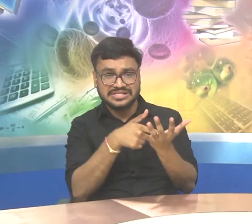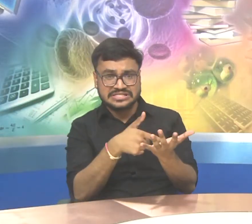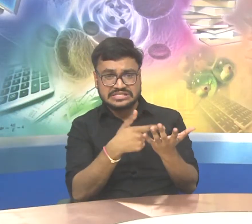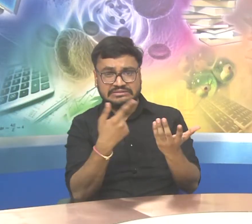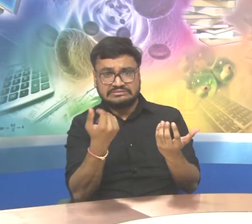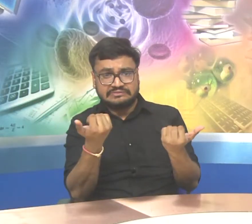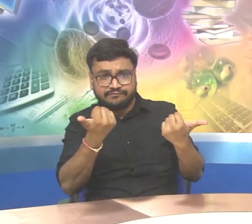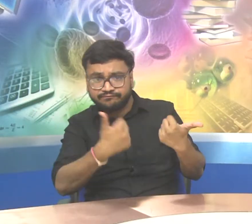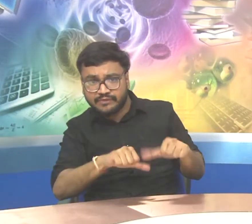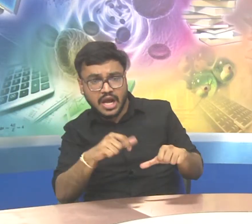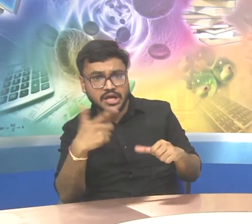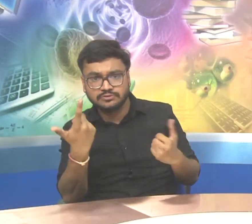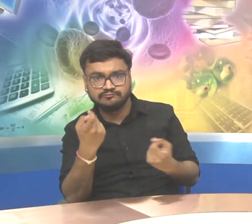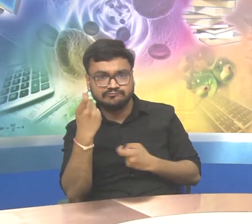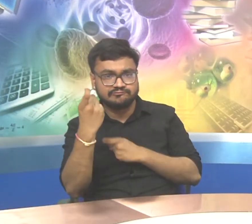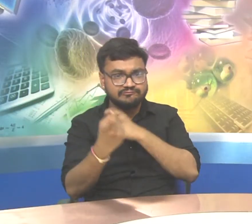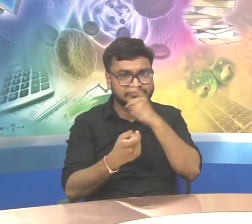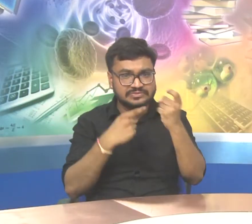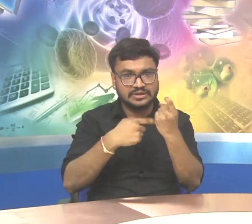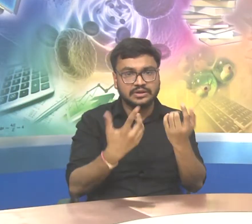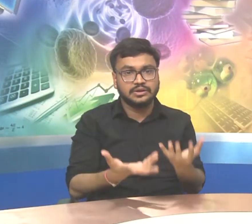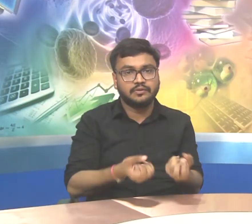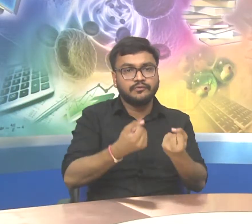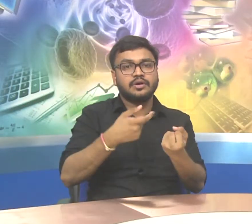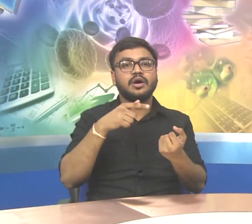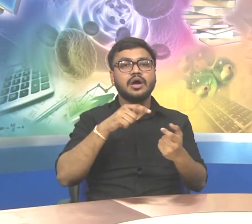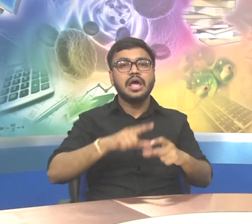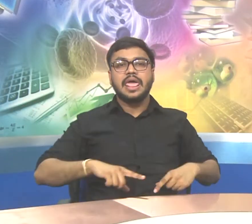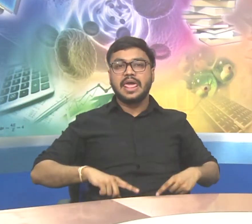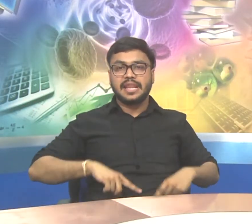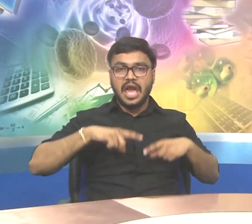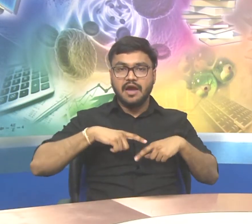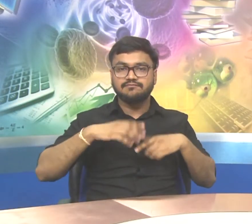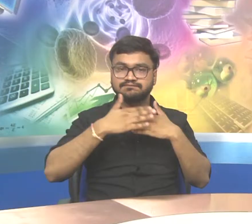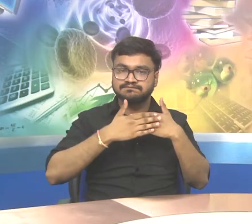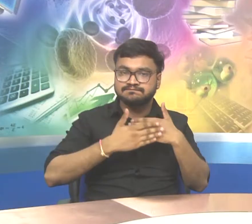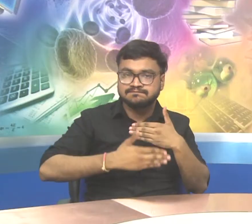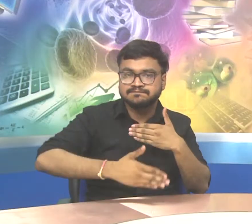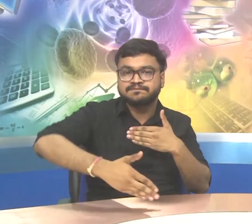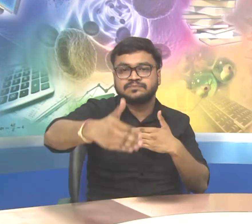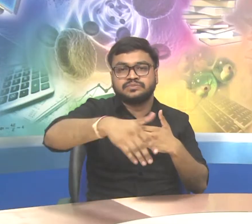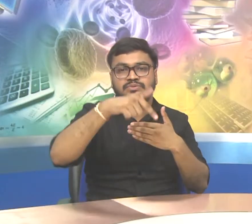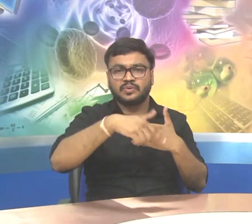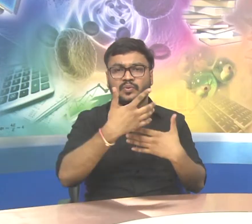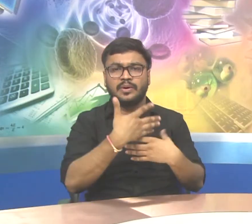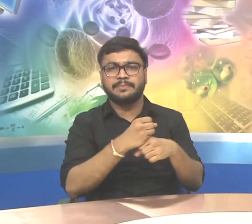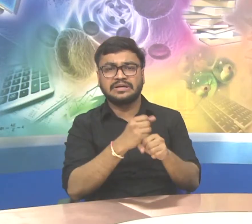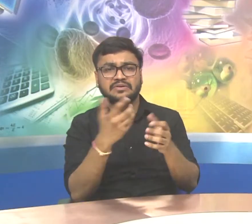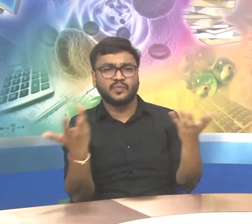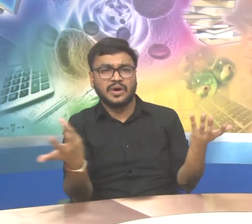Even today, scientists are not completely sure how life actually started.